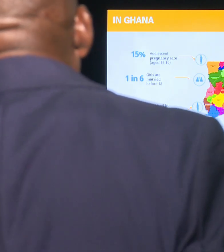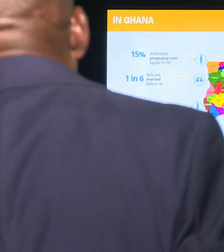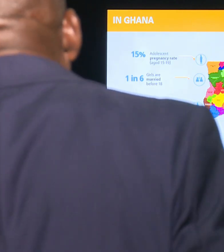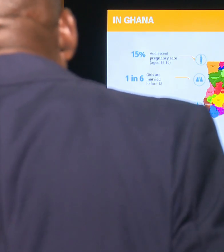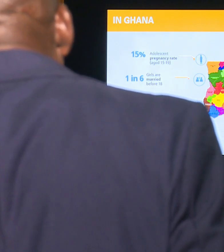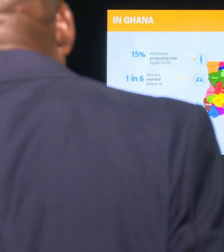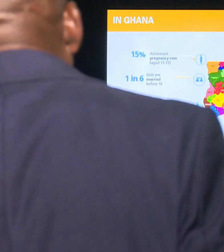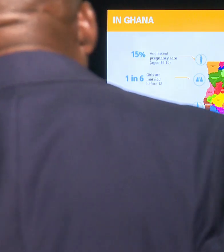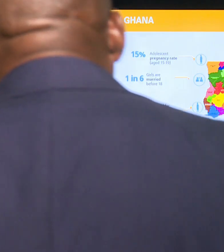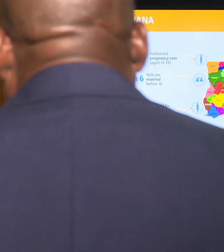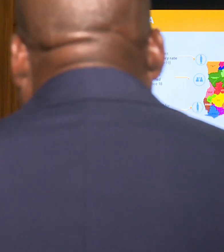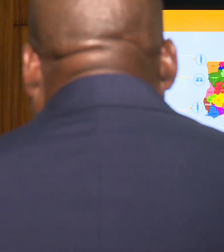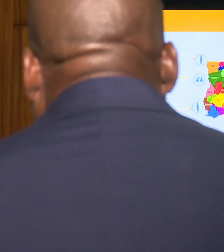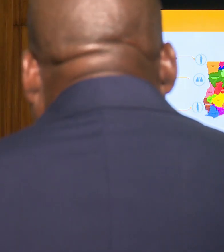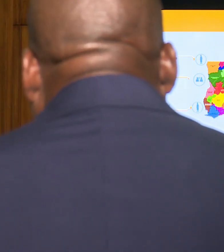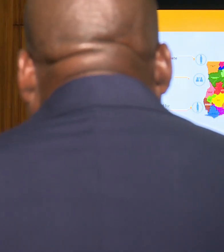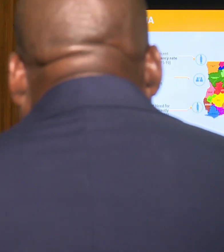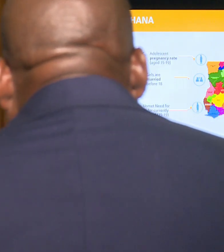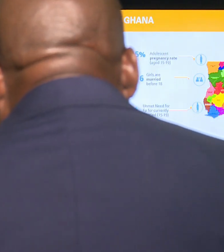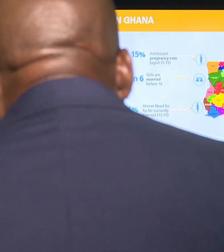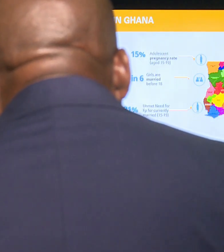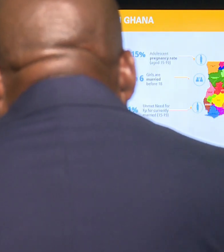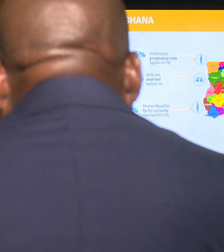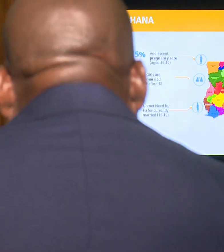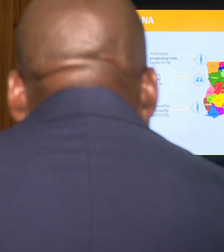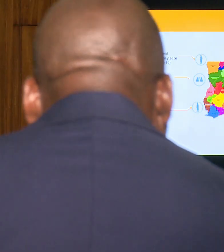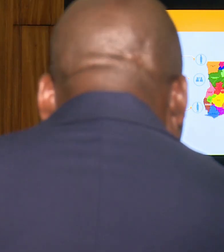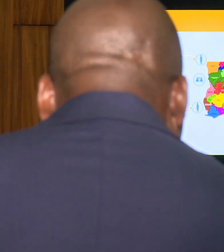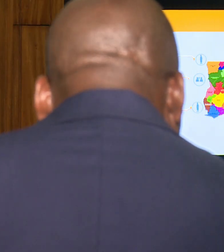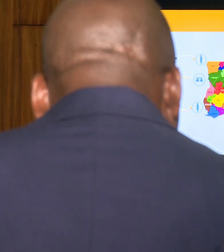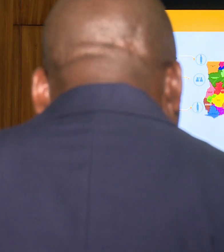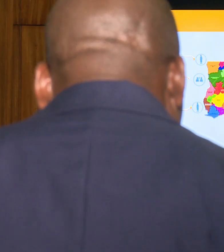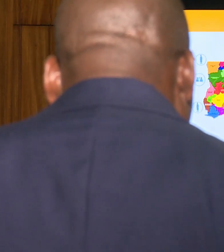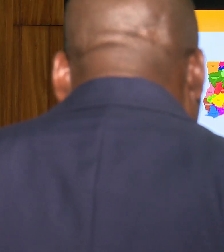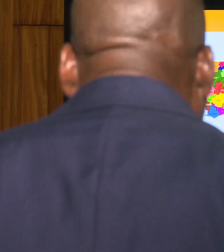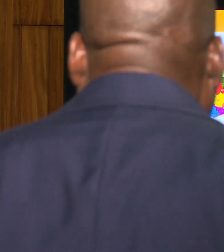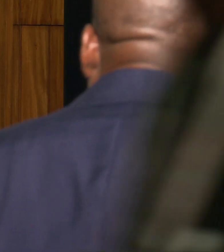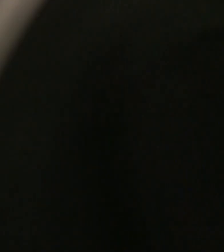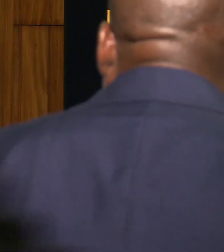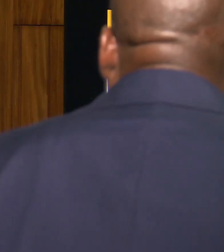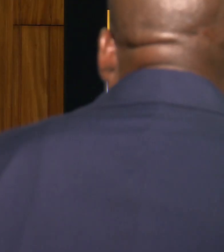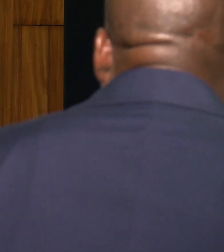population of maternal mortalities. And please, next slide.